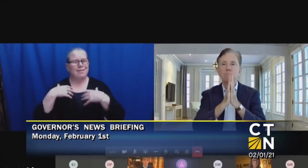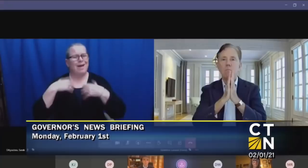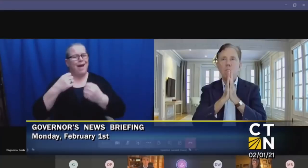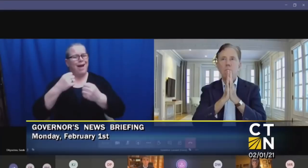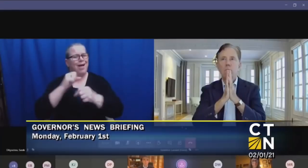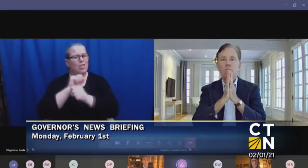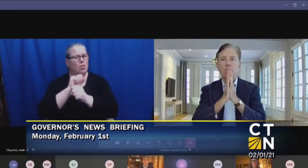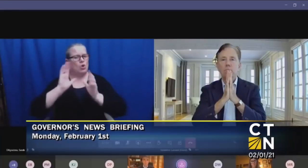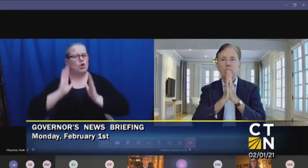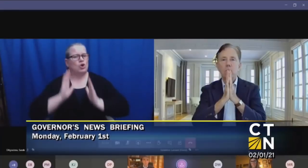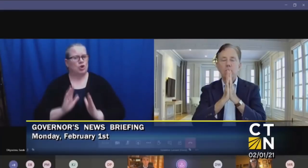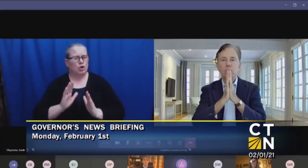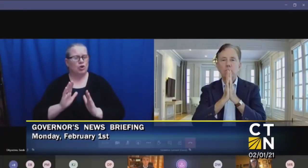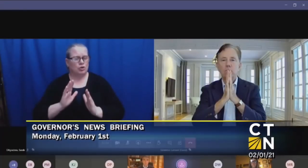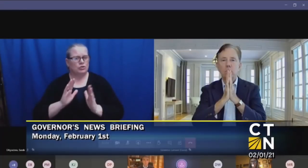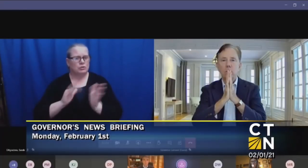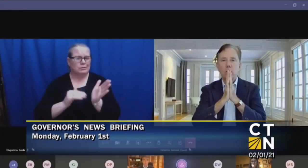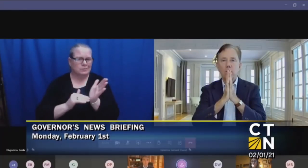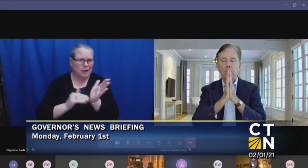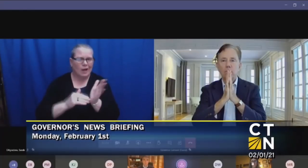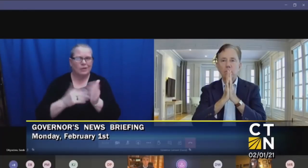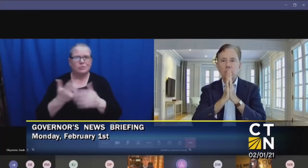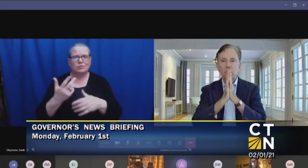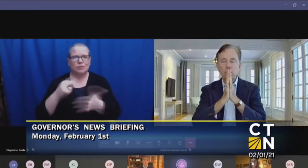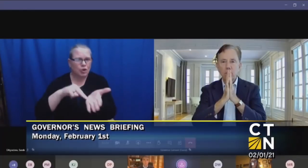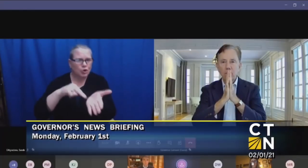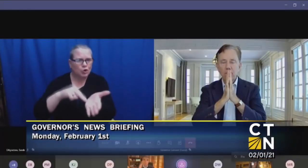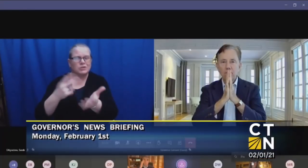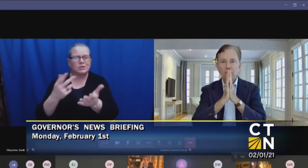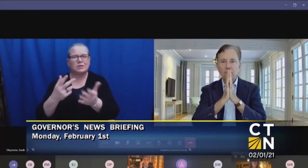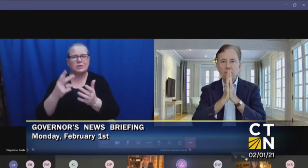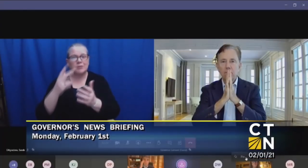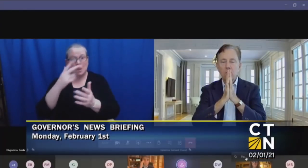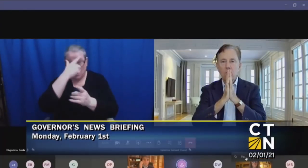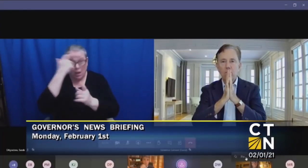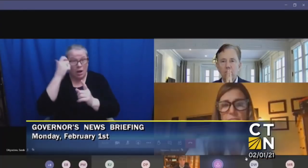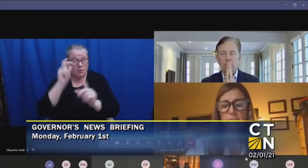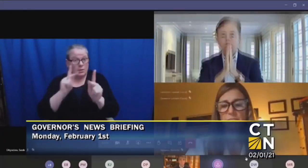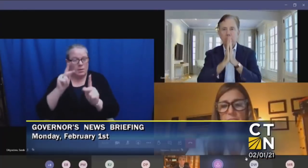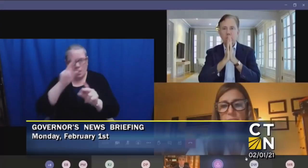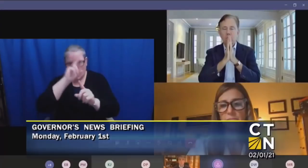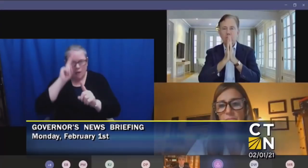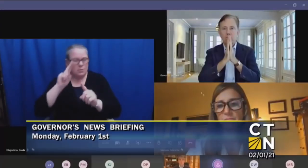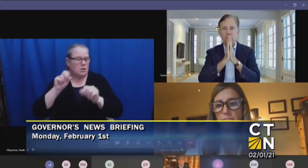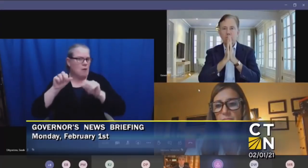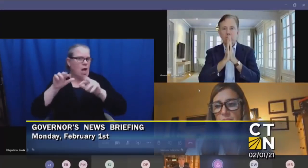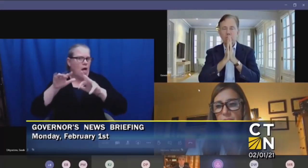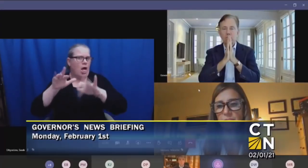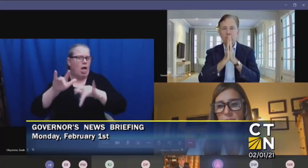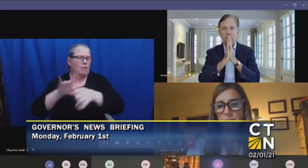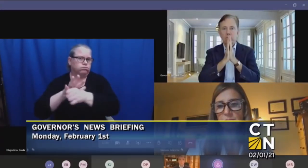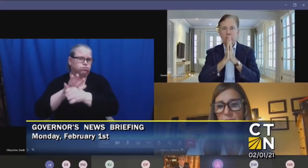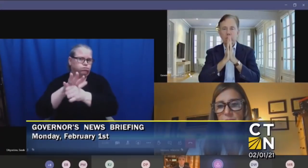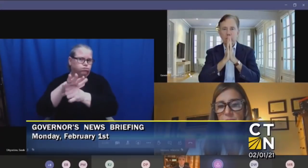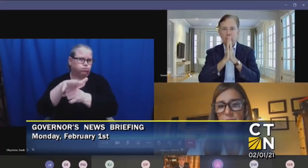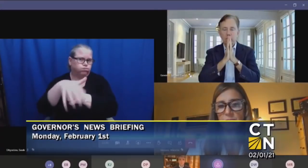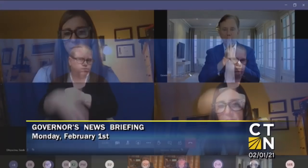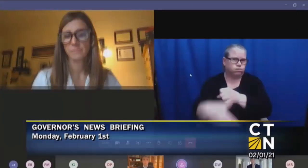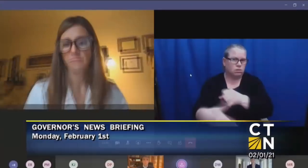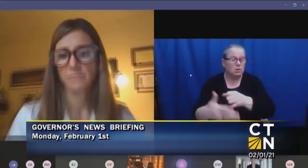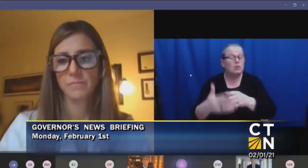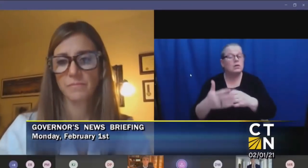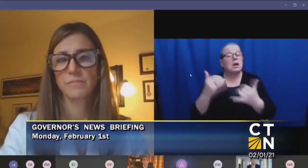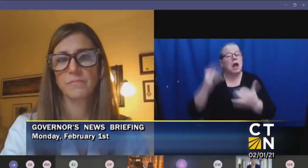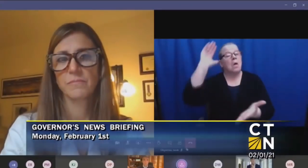hospitalizations were piling up. Now those are heading in the right direction too. So are you in agreement with relaxing some of